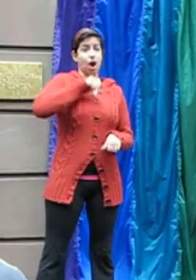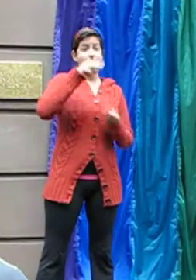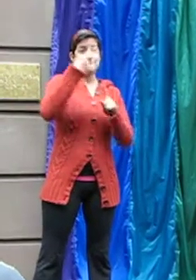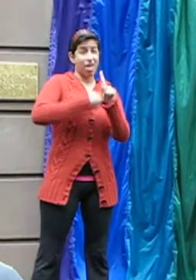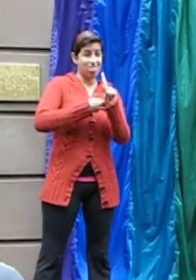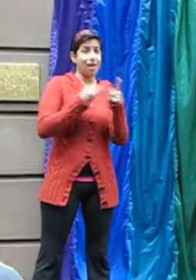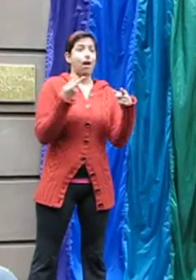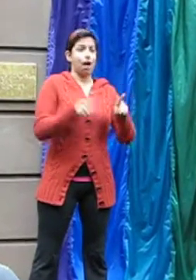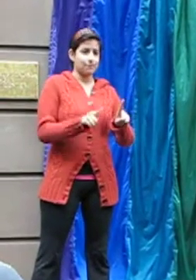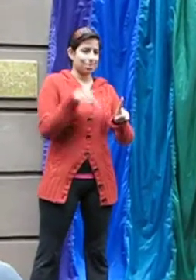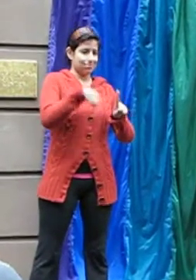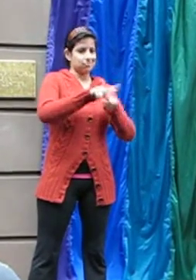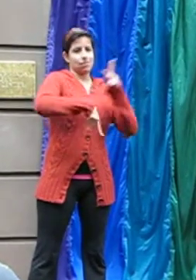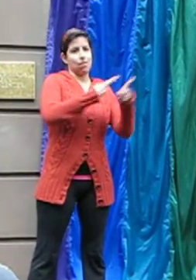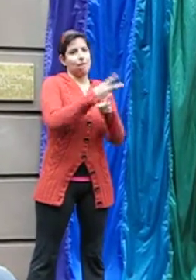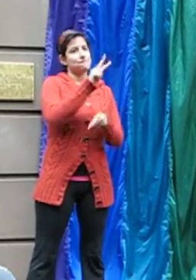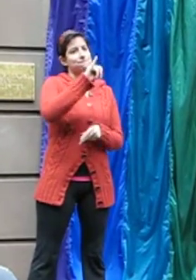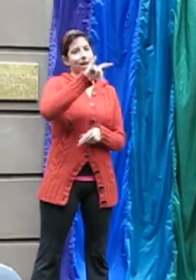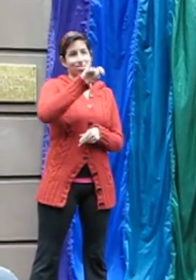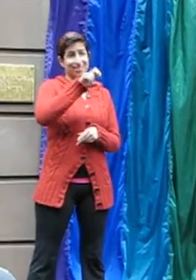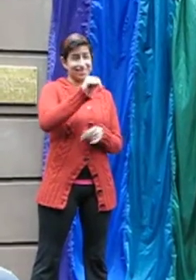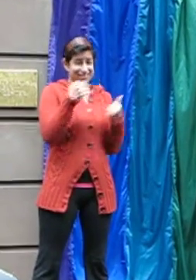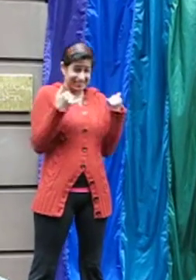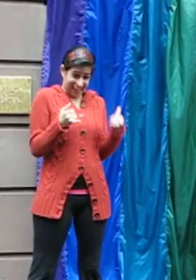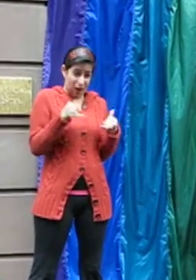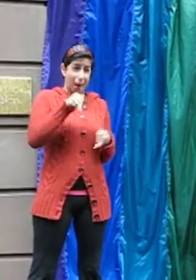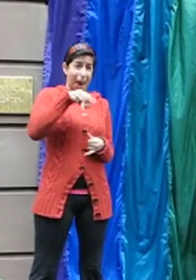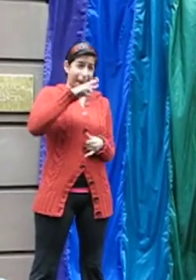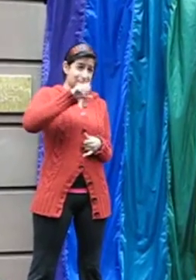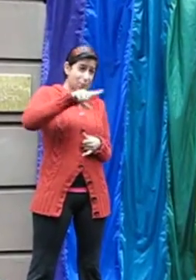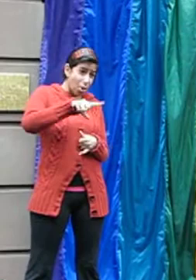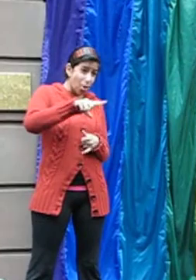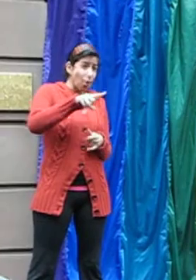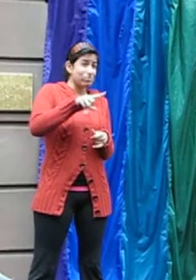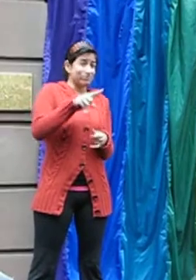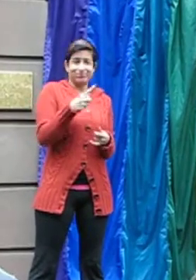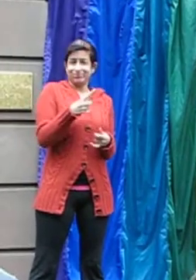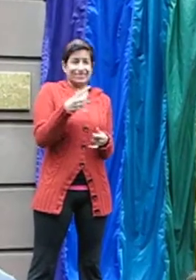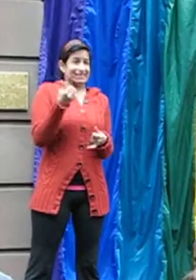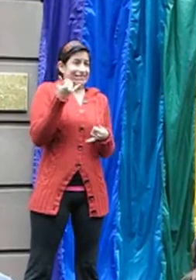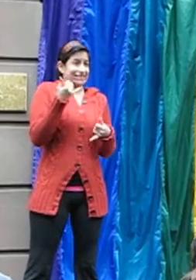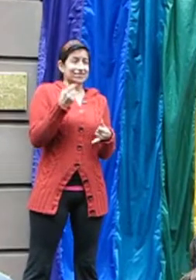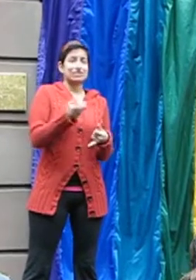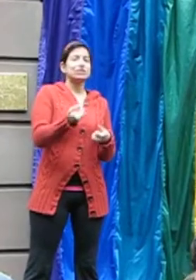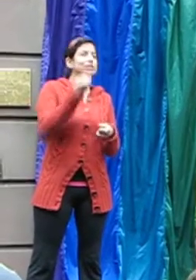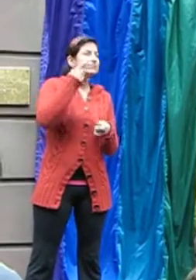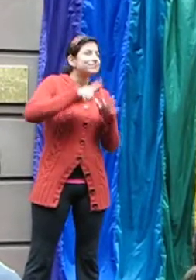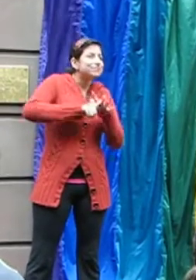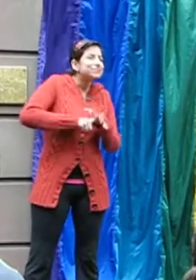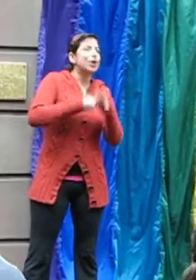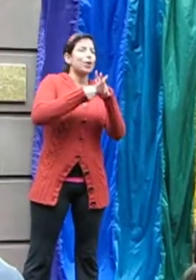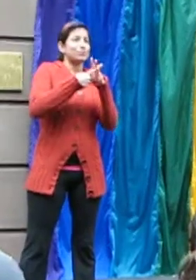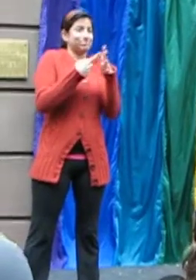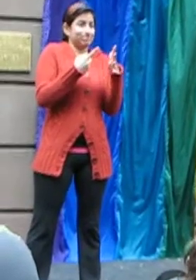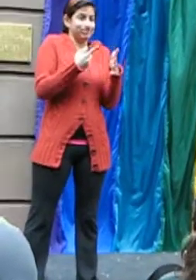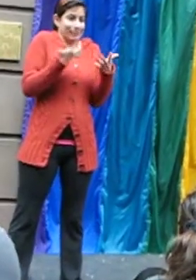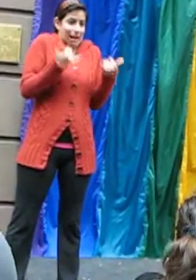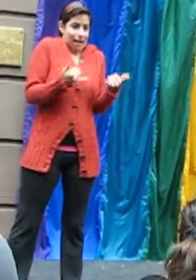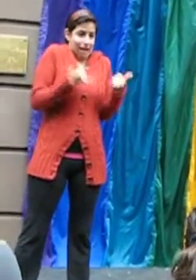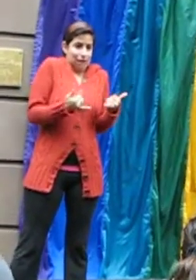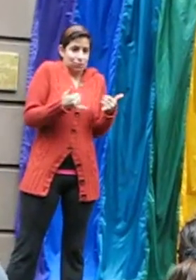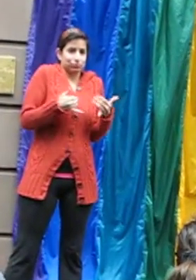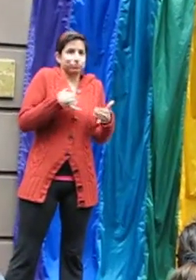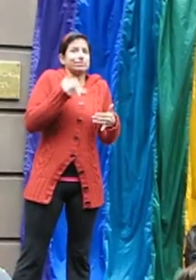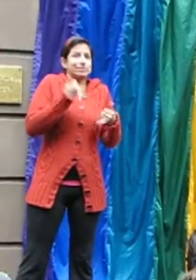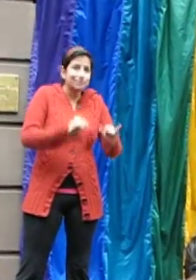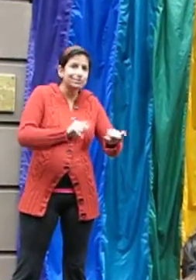I want to note right now is it's only April and it started already. And so we have a job to do here. We have a job